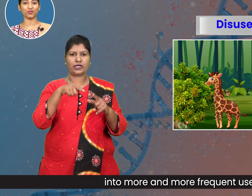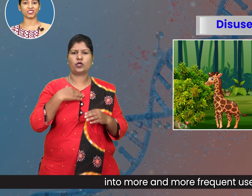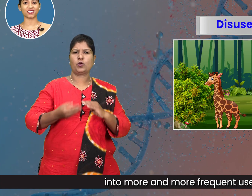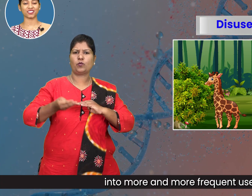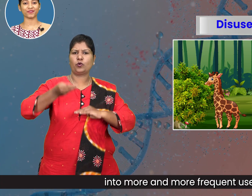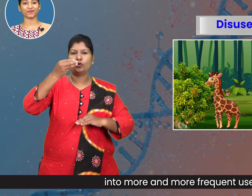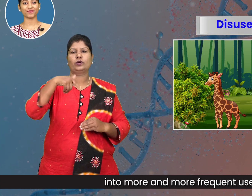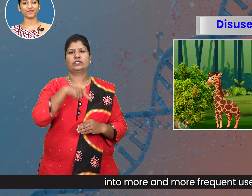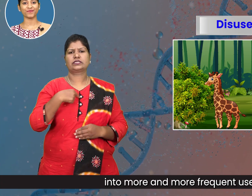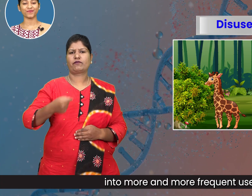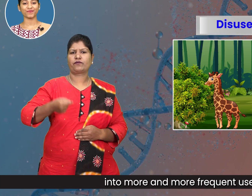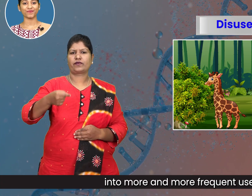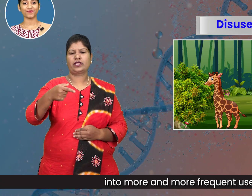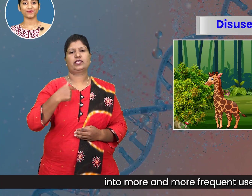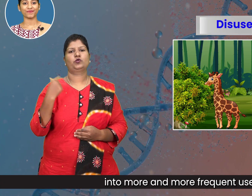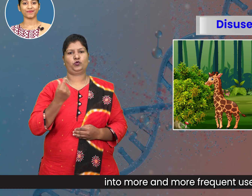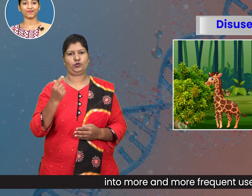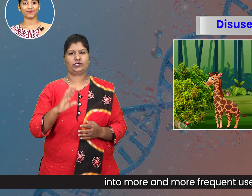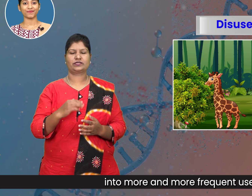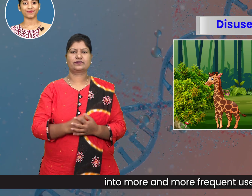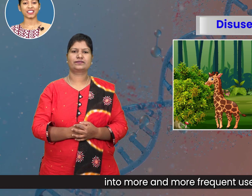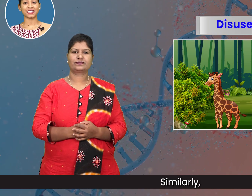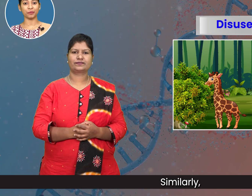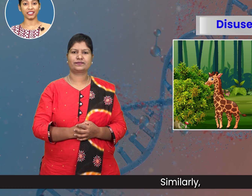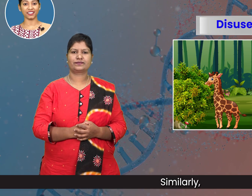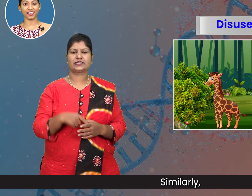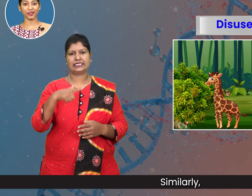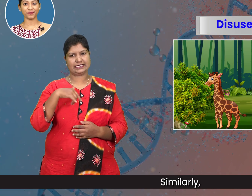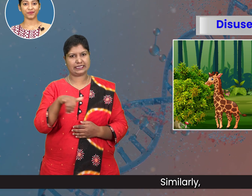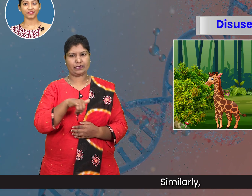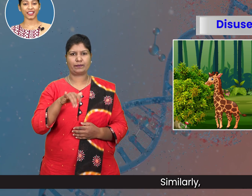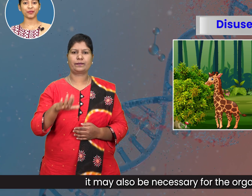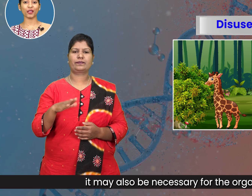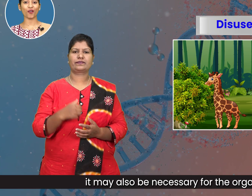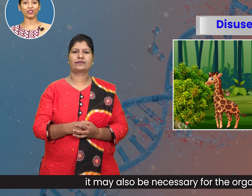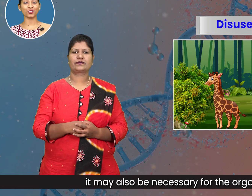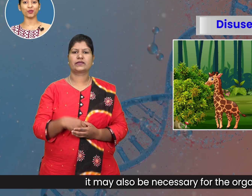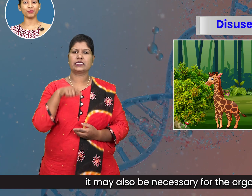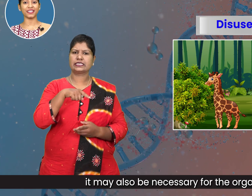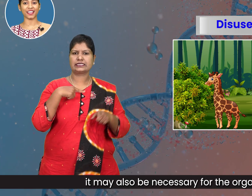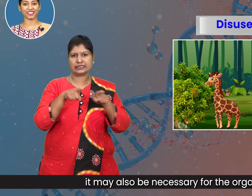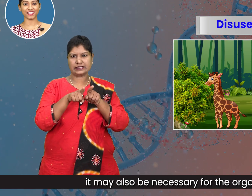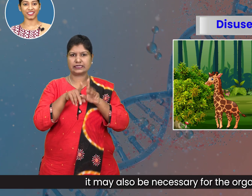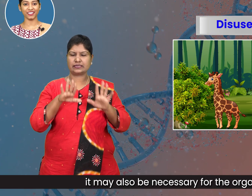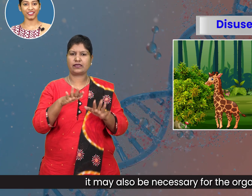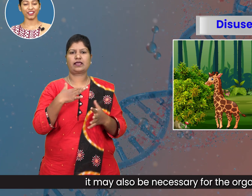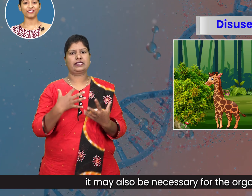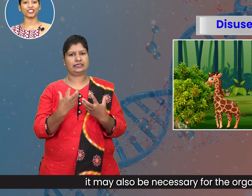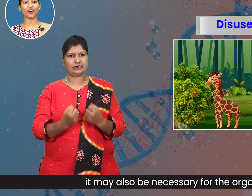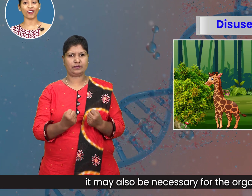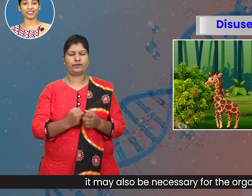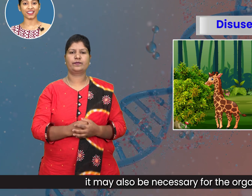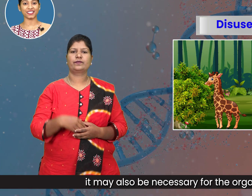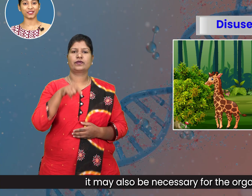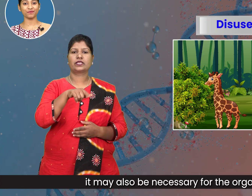frequent use. Similarly, It may also be necessary for